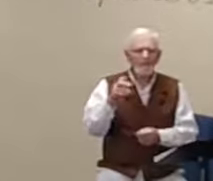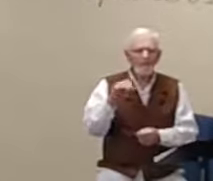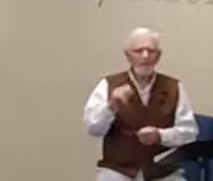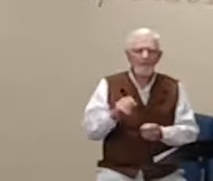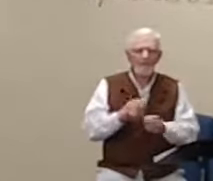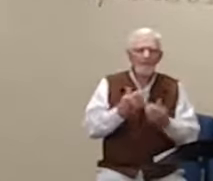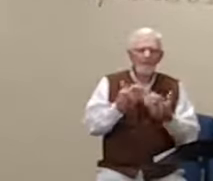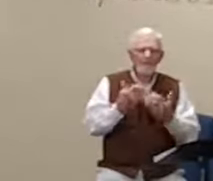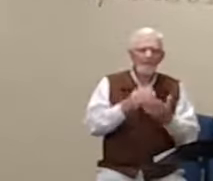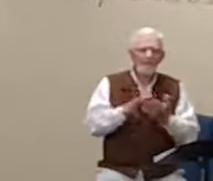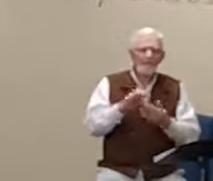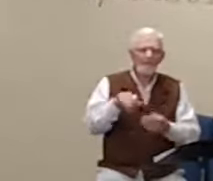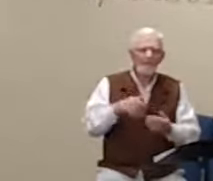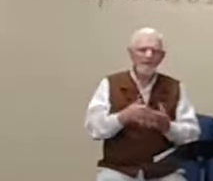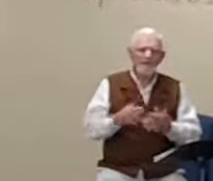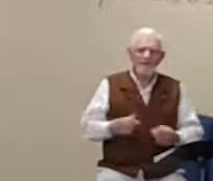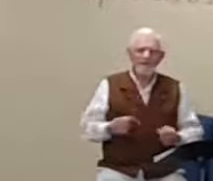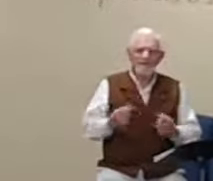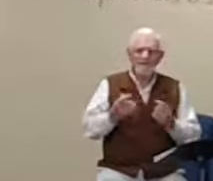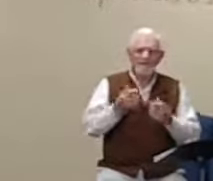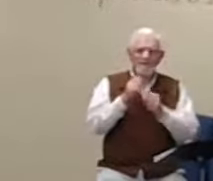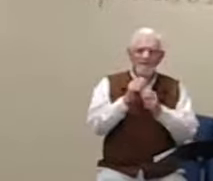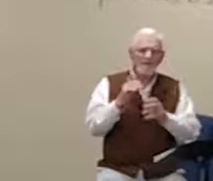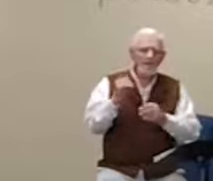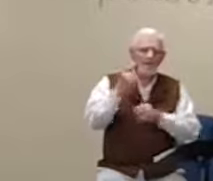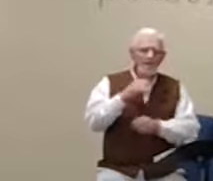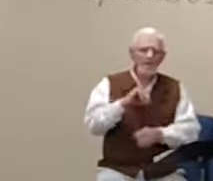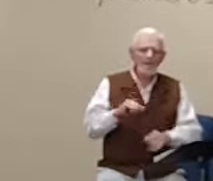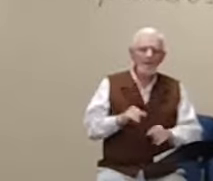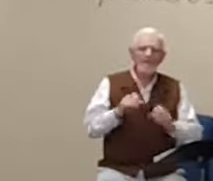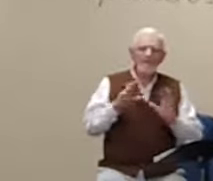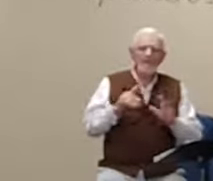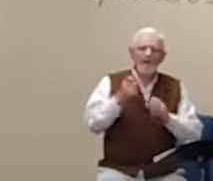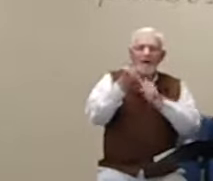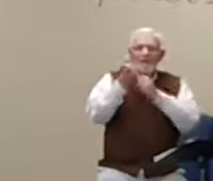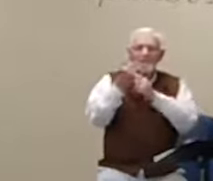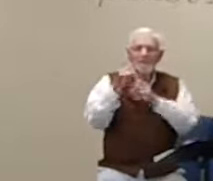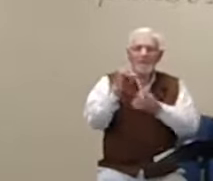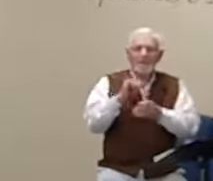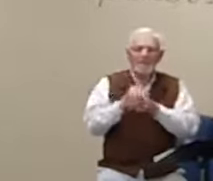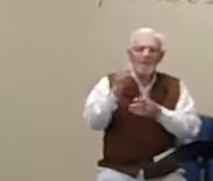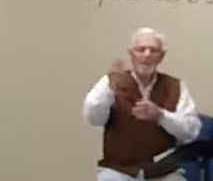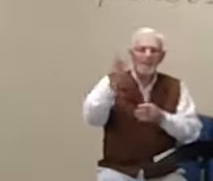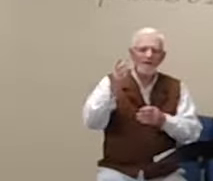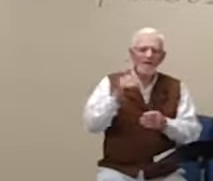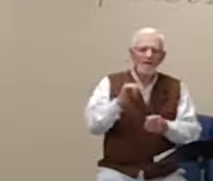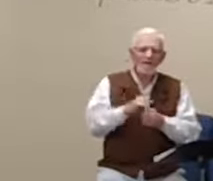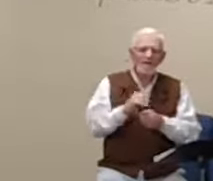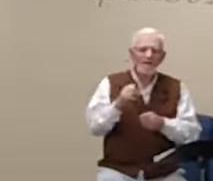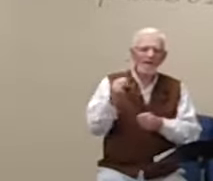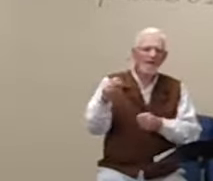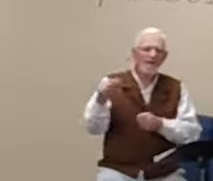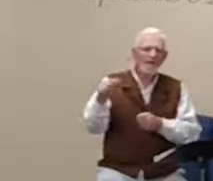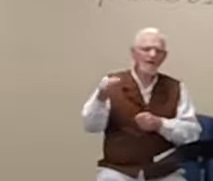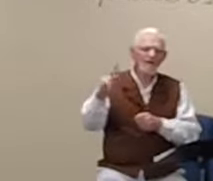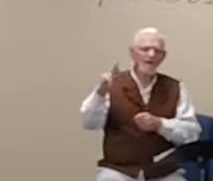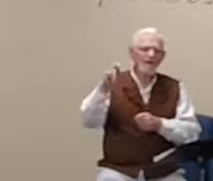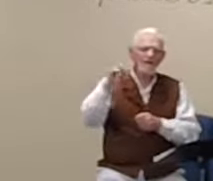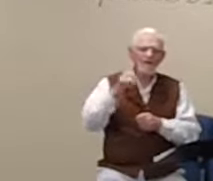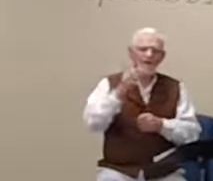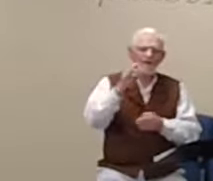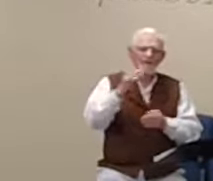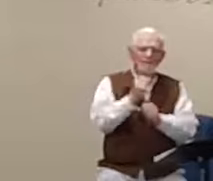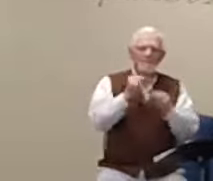sins, and I bless God, you know, I bless the day that I actually understood the gospel and got that assurance of salvation. So